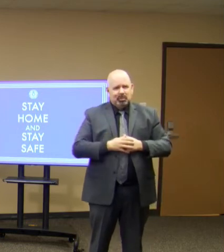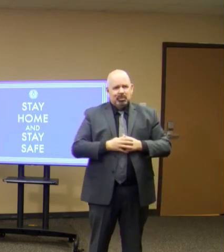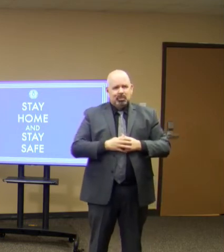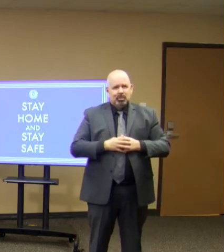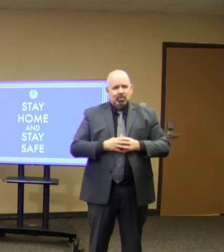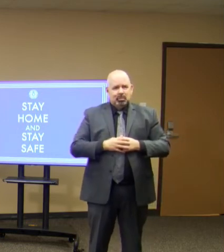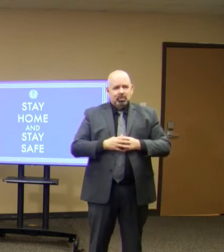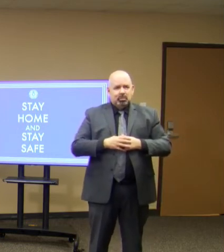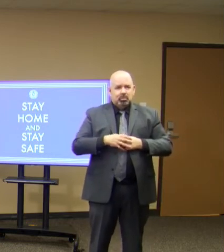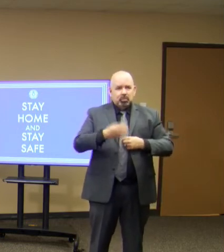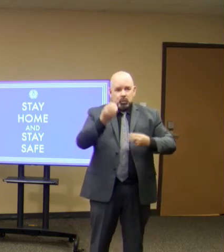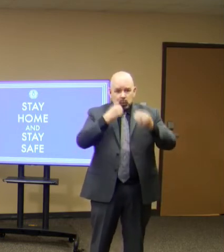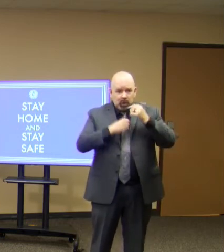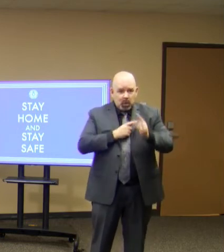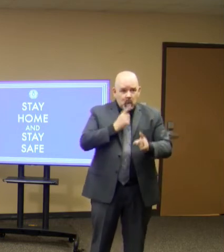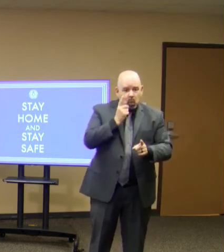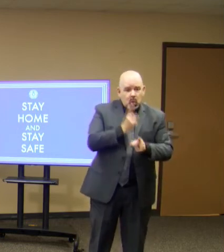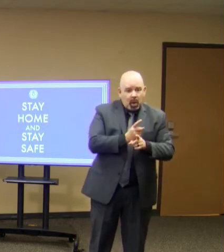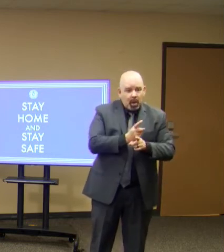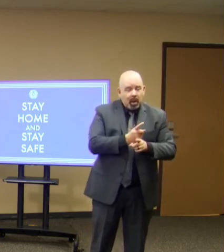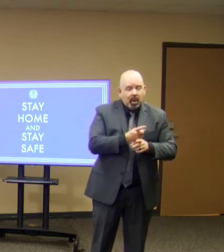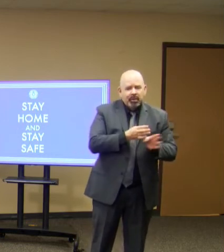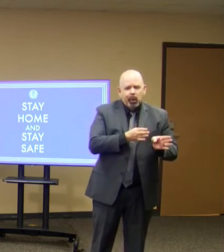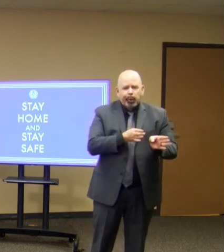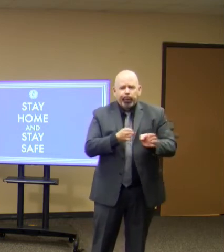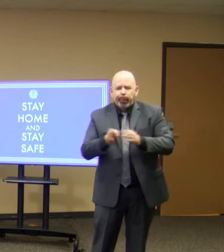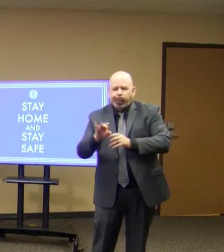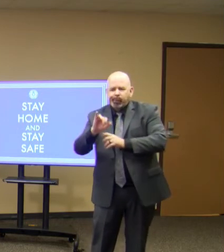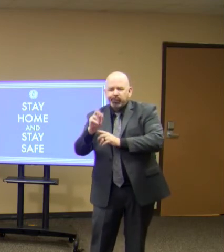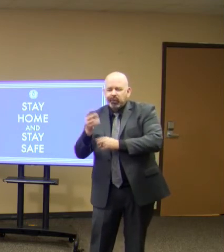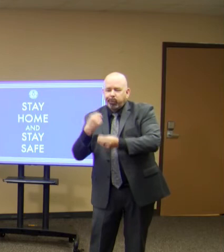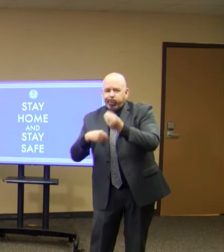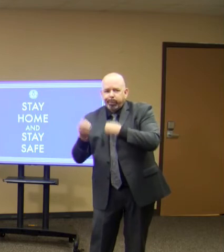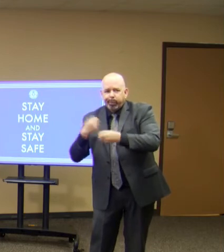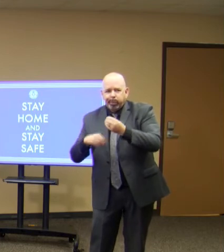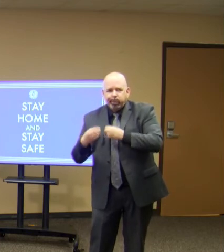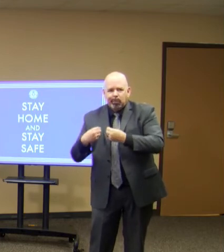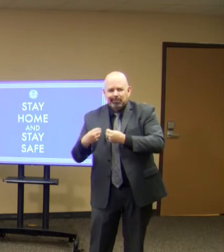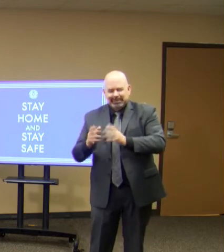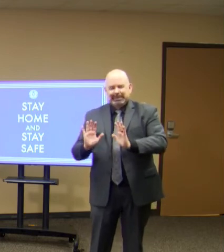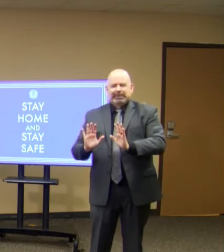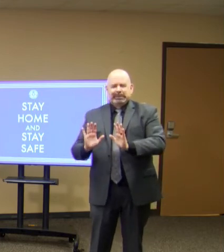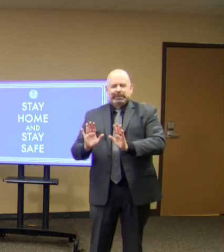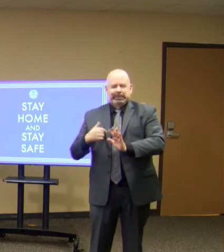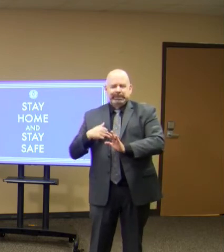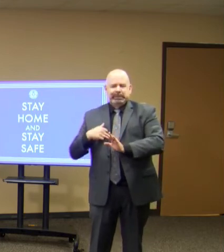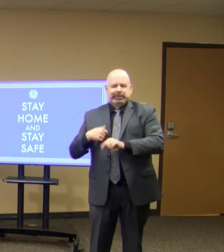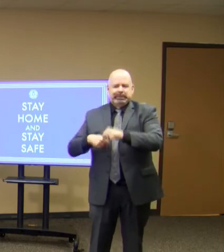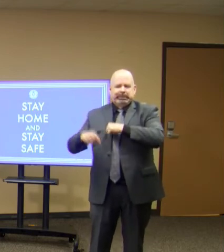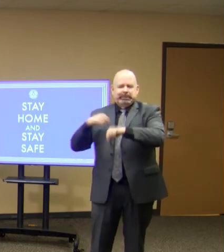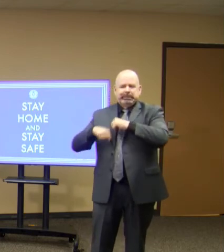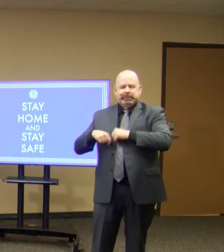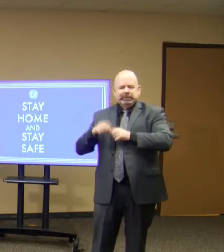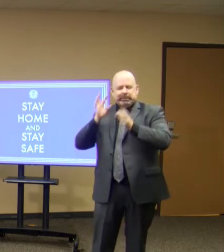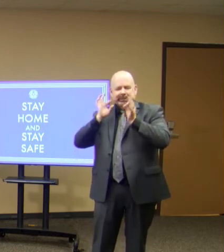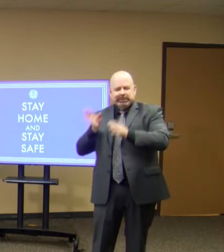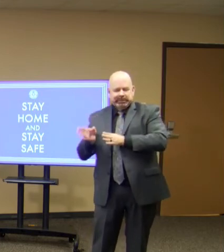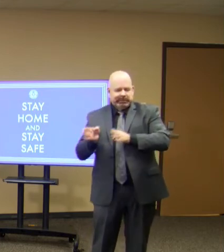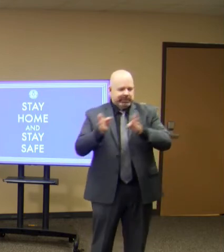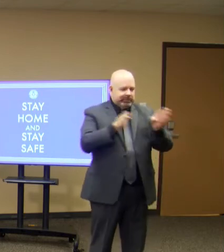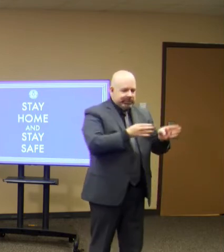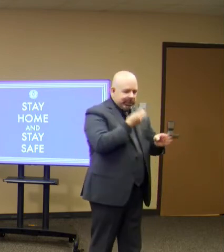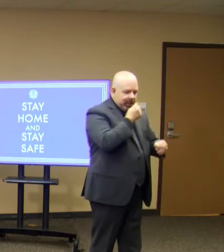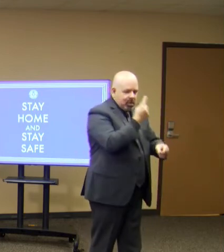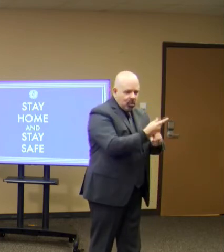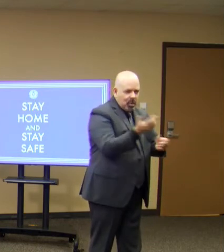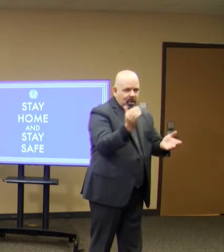stay there. You can decide to take corrective action. That's what we need to do individually and as a community right now to curb